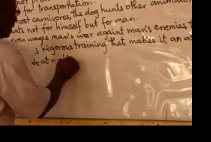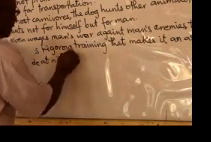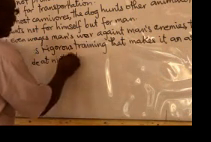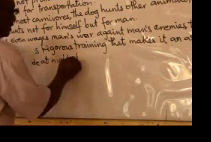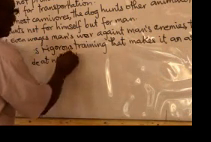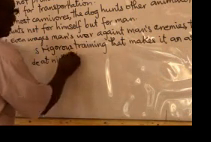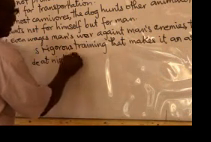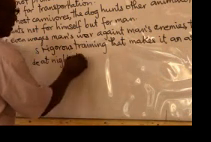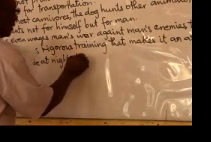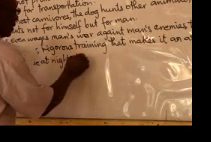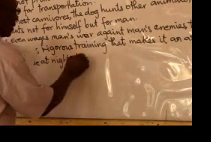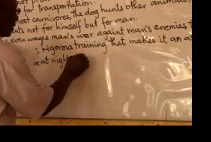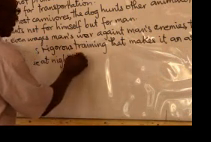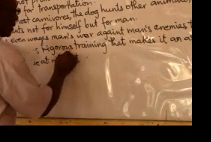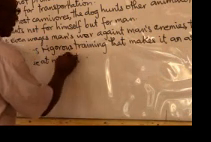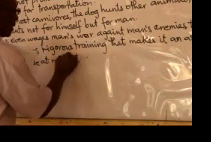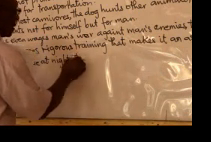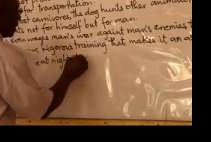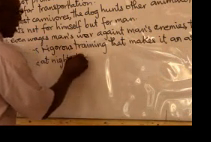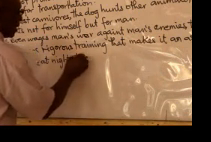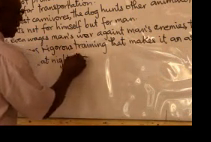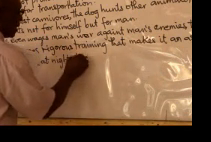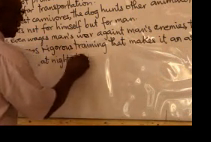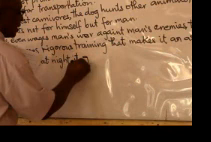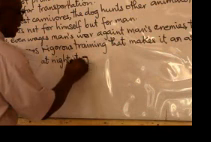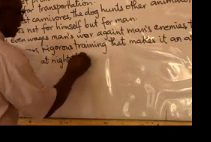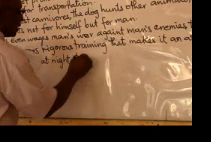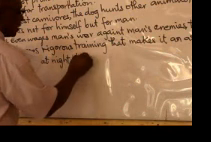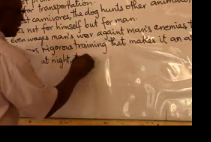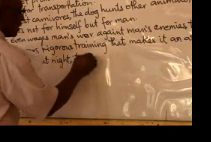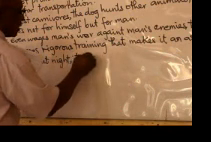it guards the door